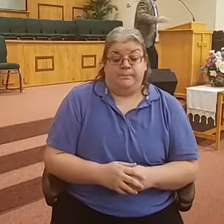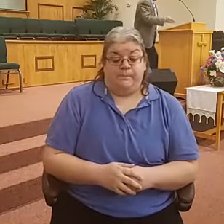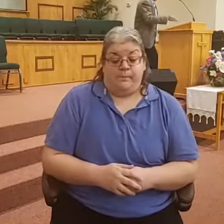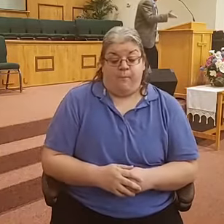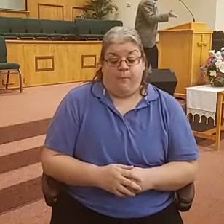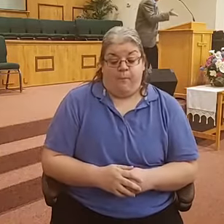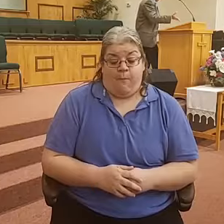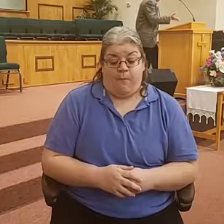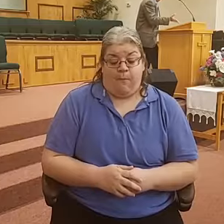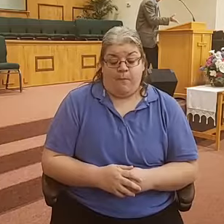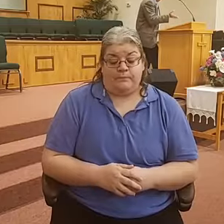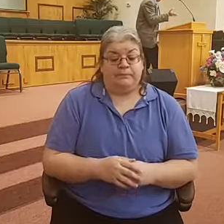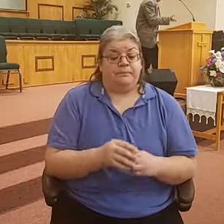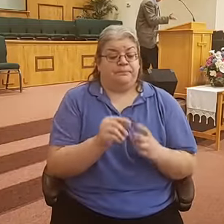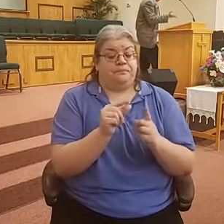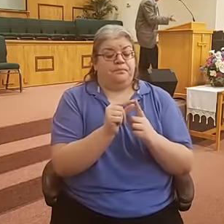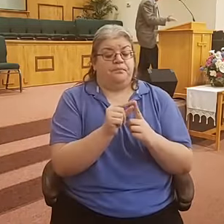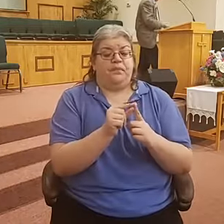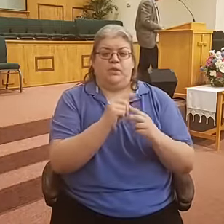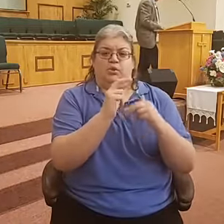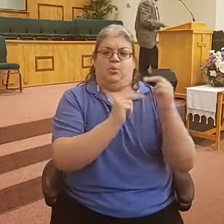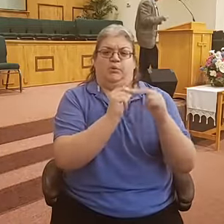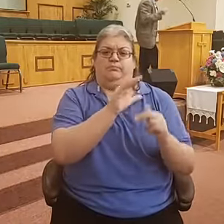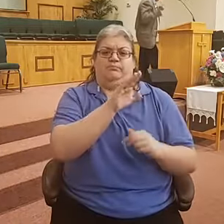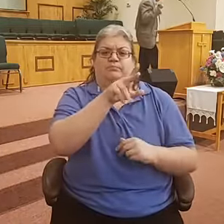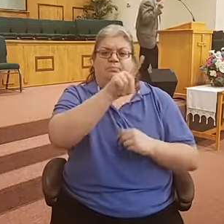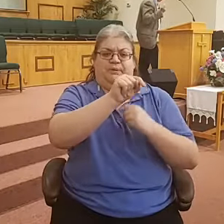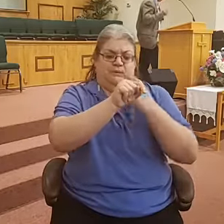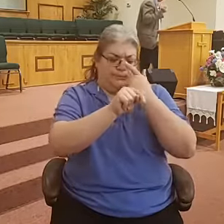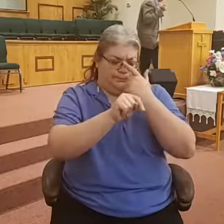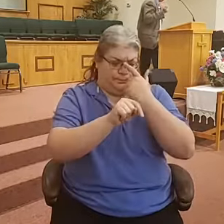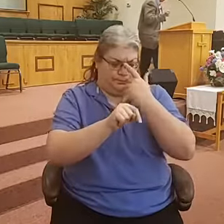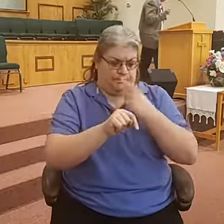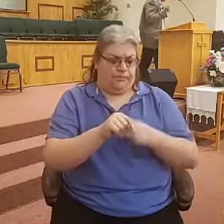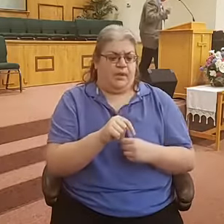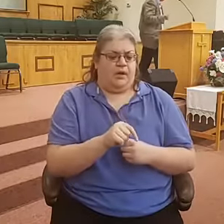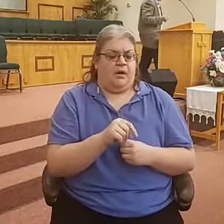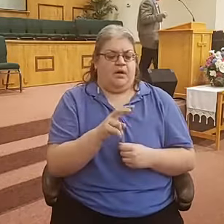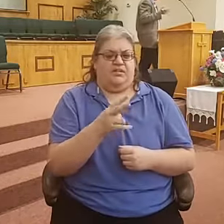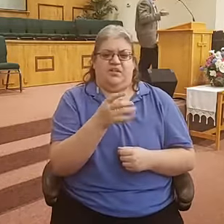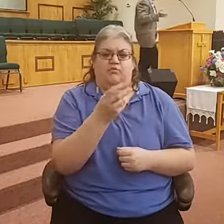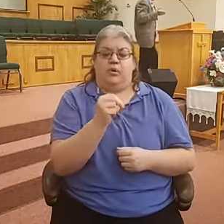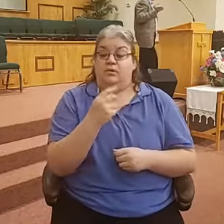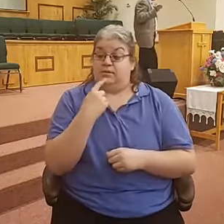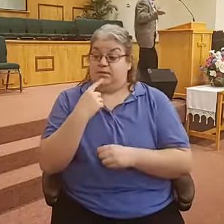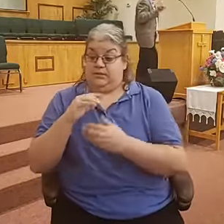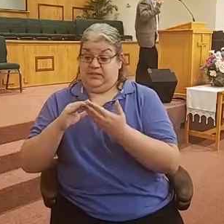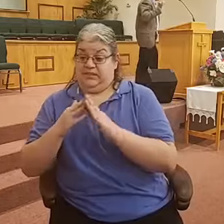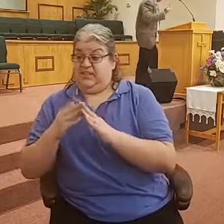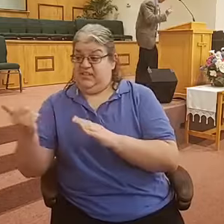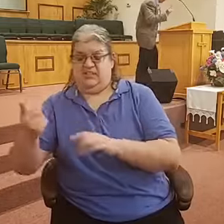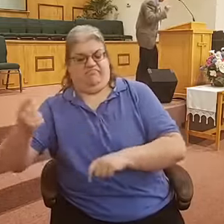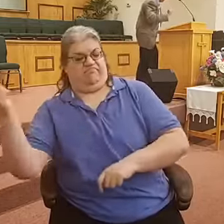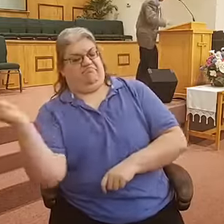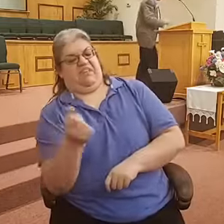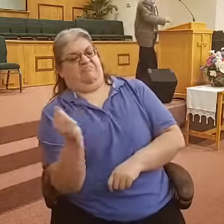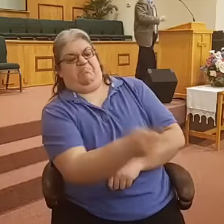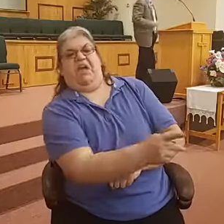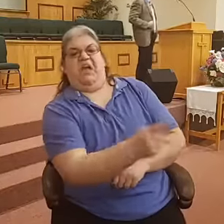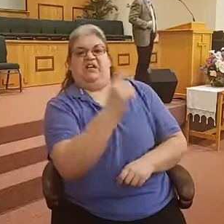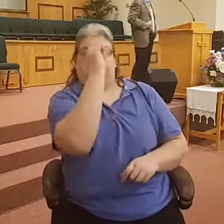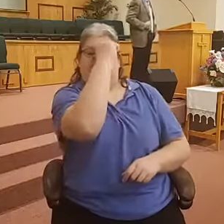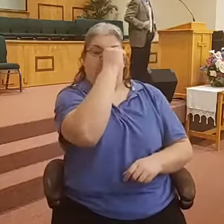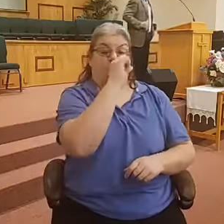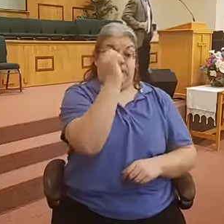the word built in 2 Chronicles chapter 8, verse 2, when it says that the cities which Hiram had restored to Solomon, Solomon built them. The